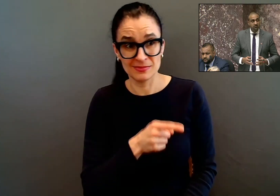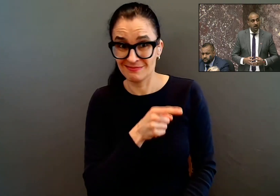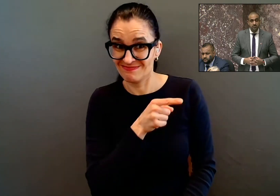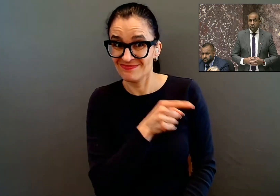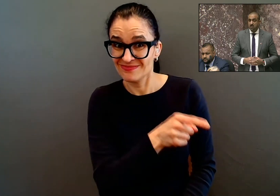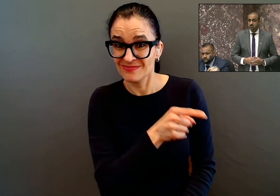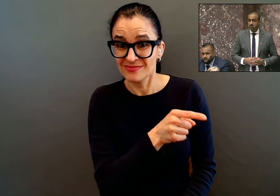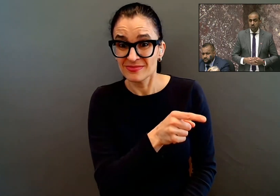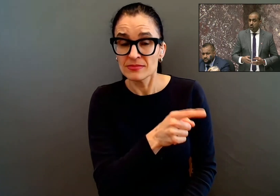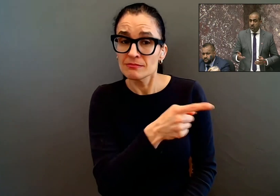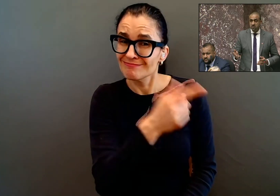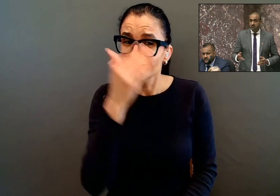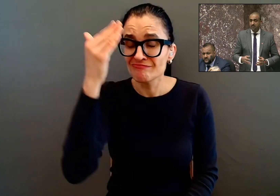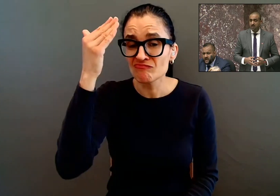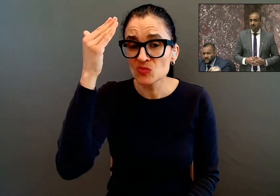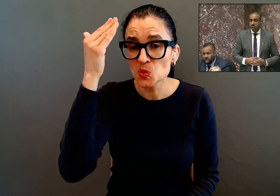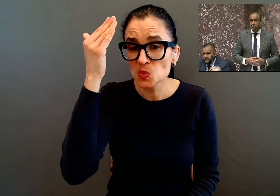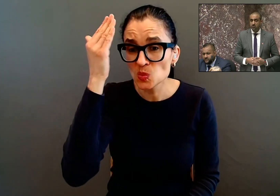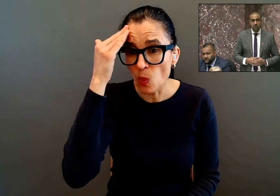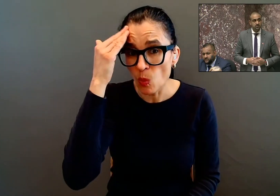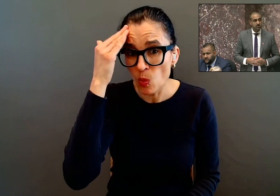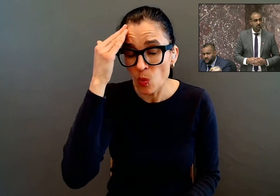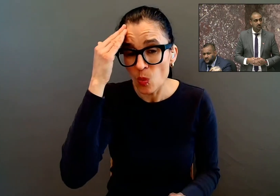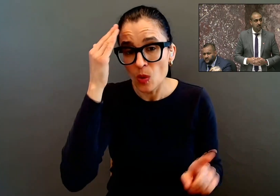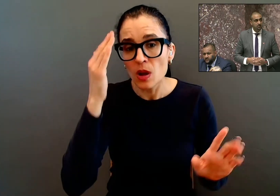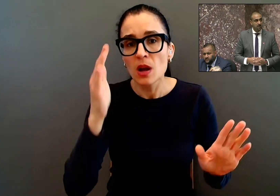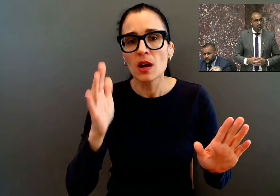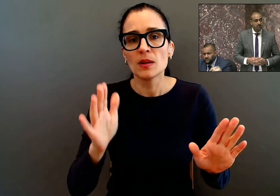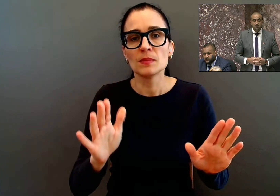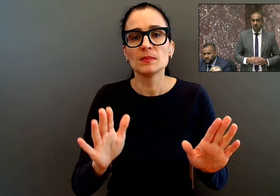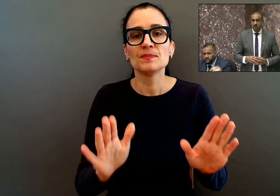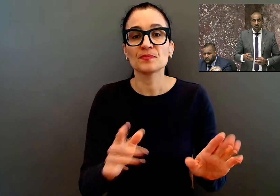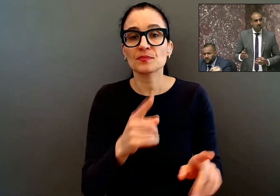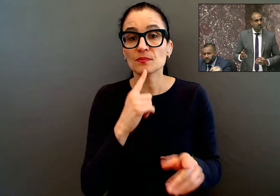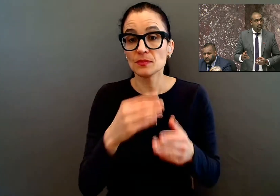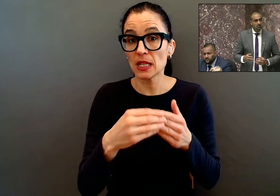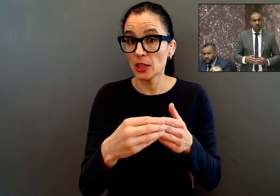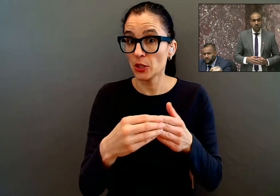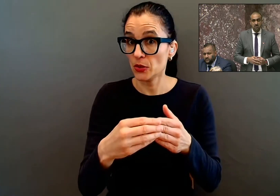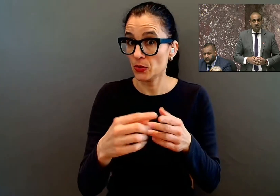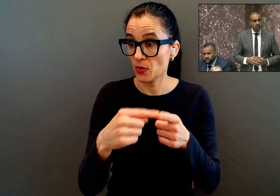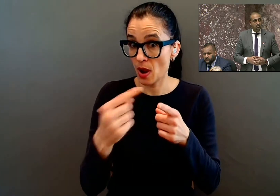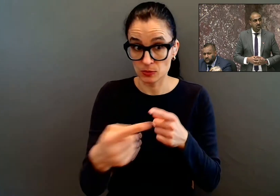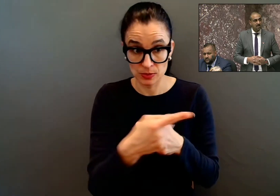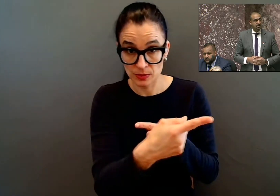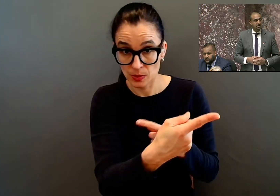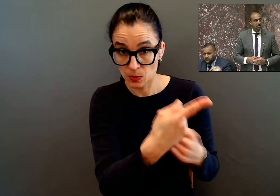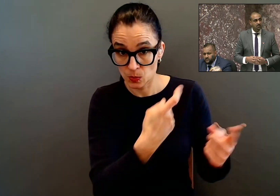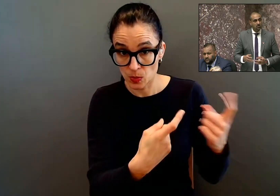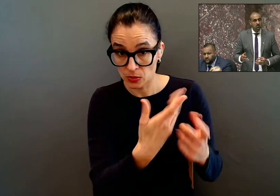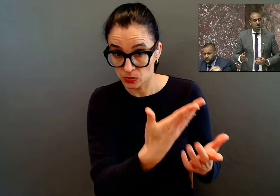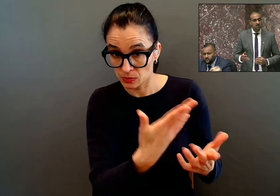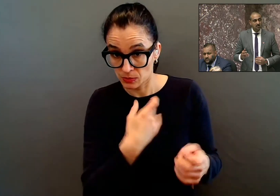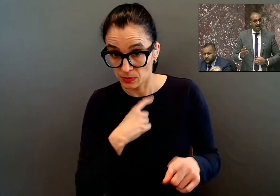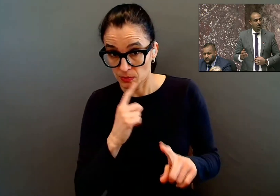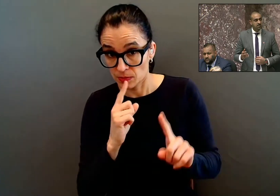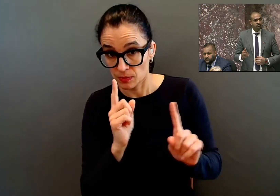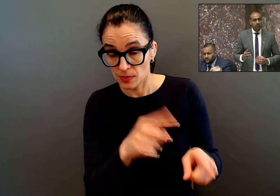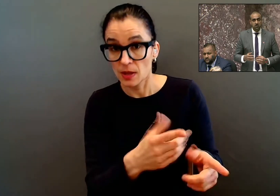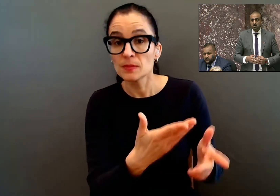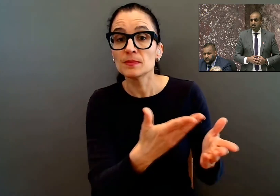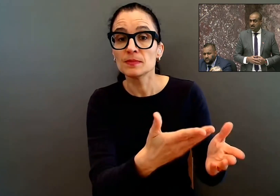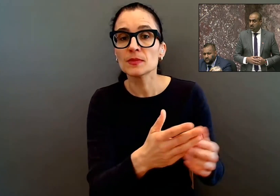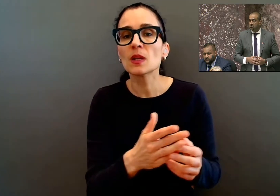if the Leader of the Opposition has additional questions, I'm happy to answer them, Honourable Speaker. But Minister, continue. The member's asking about